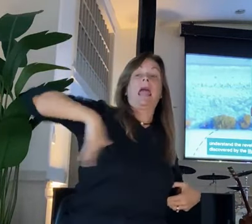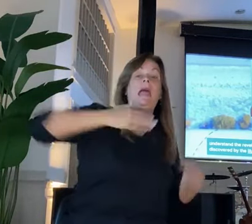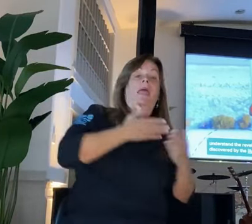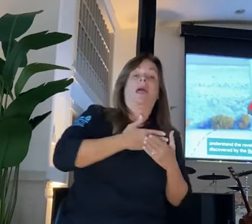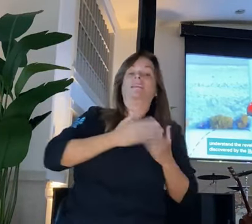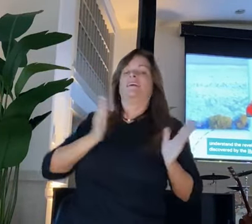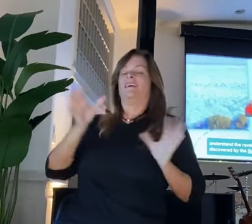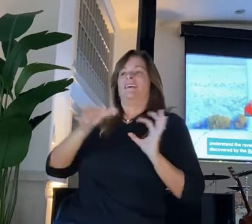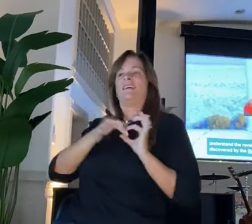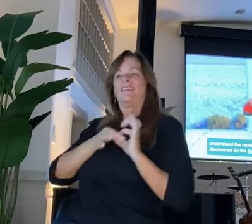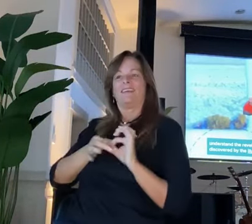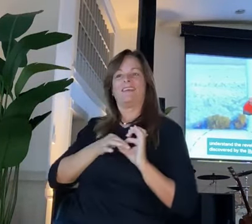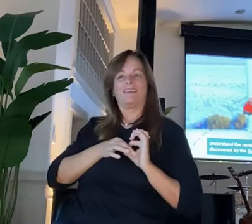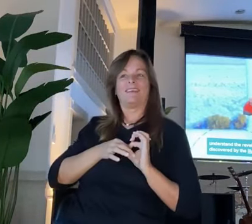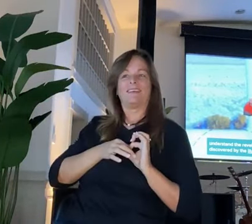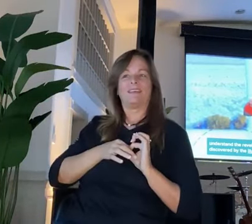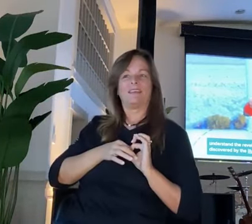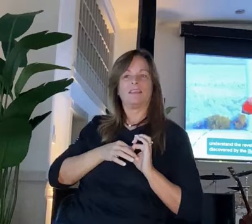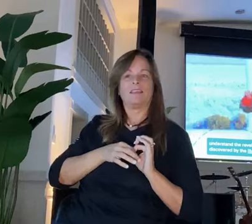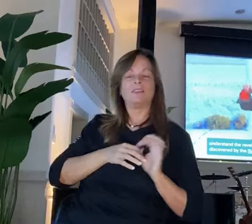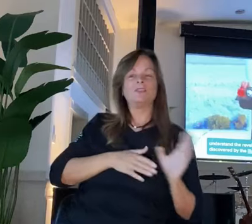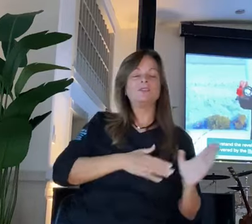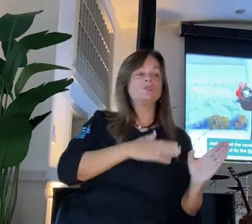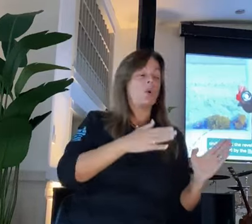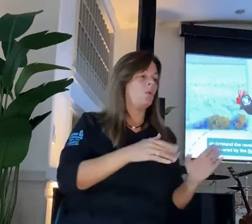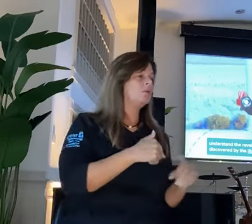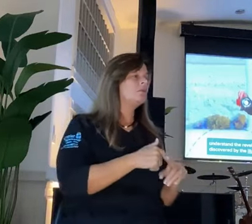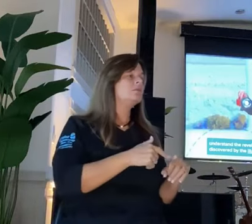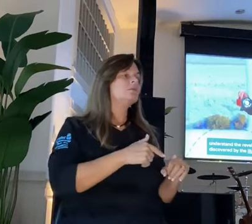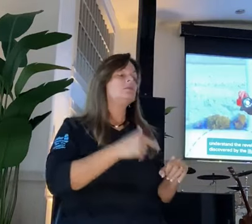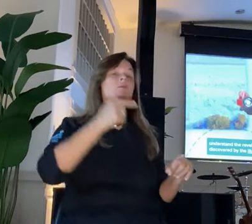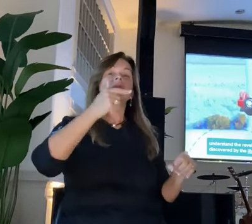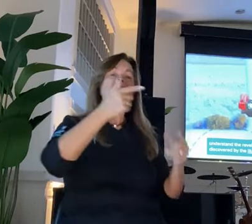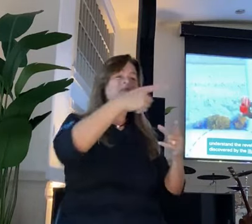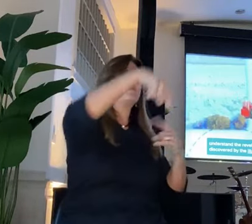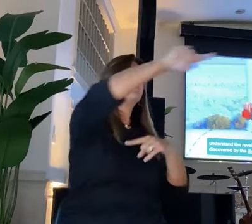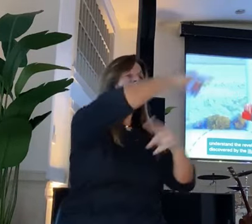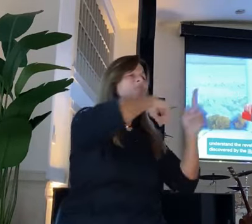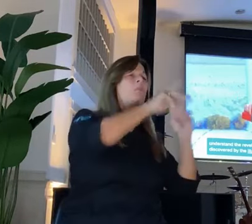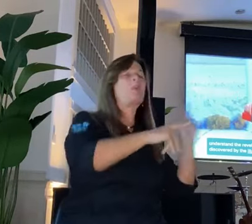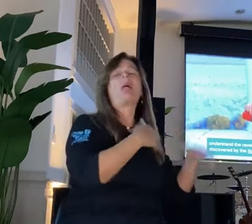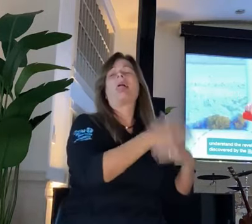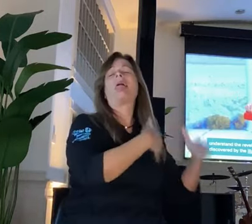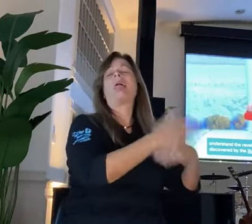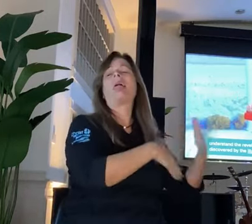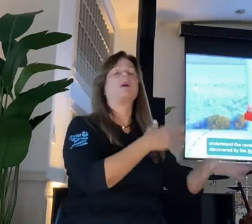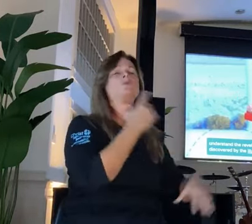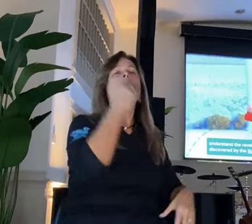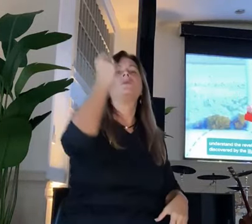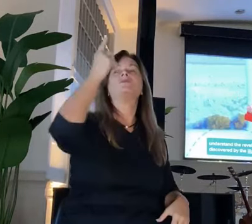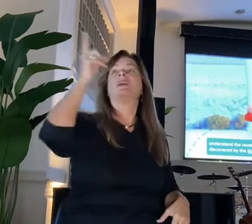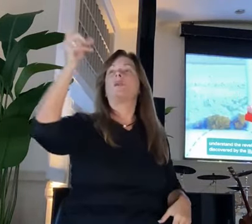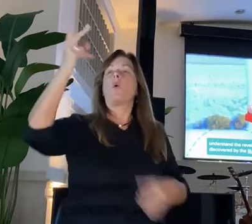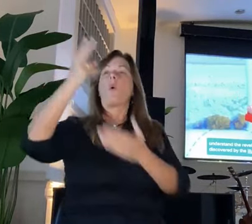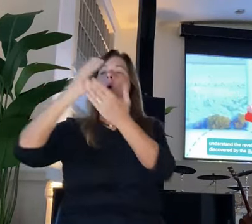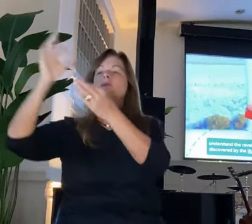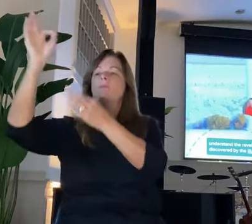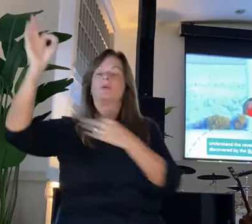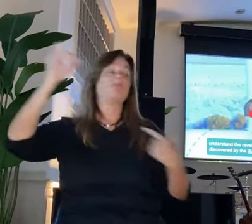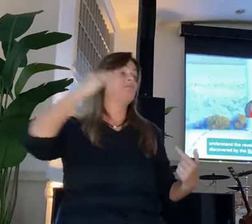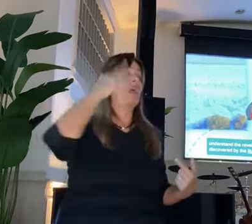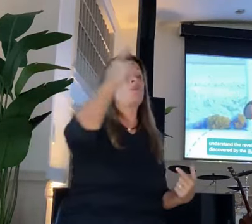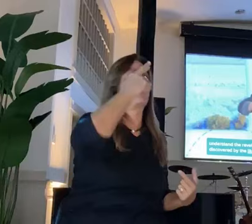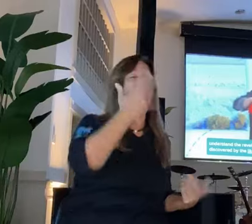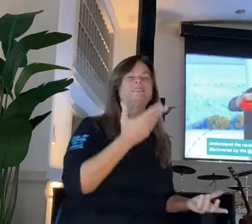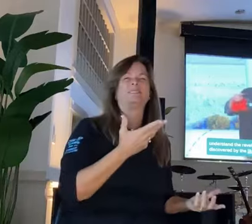only discovered by, say that last part with me, the illumination of the Spirit. They don't know what they don't know.